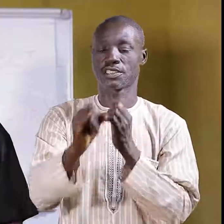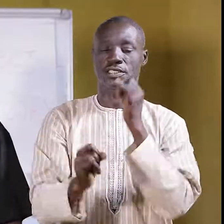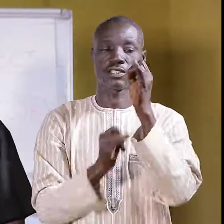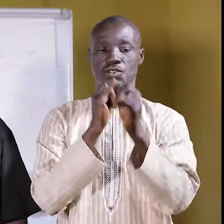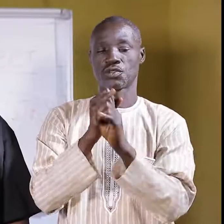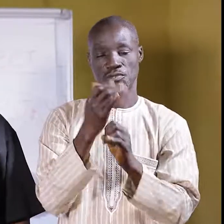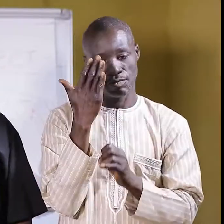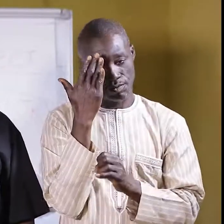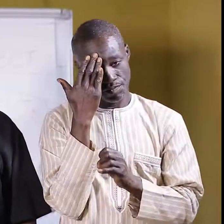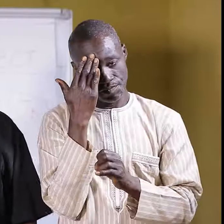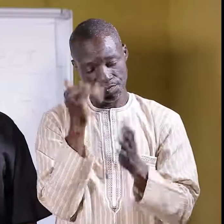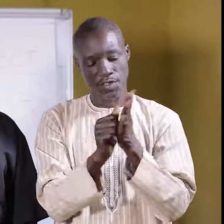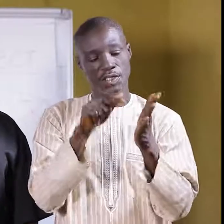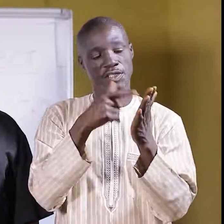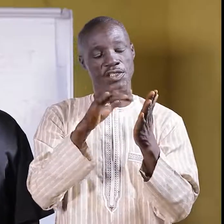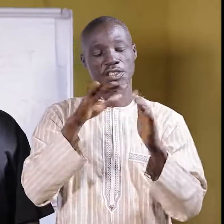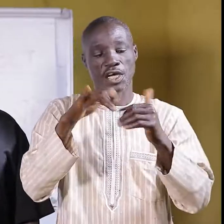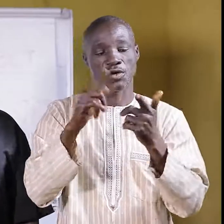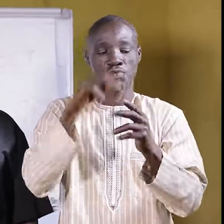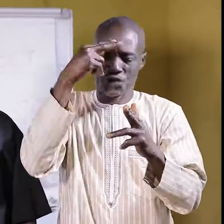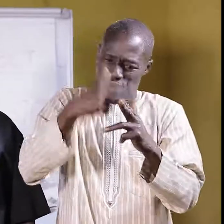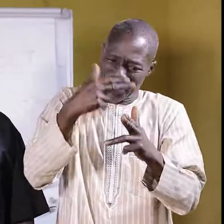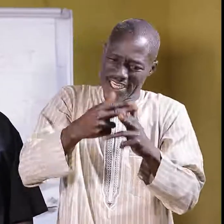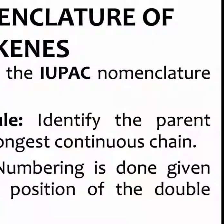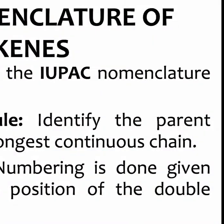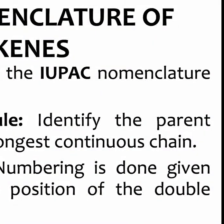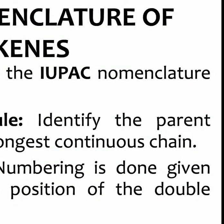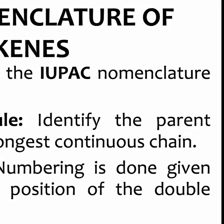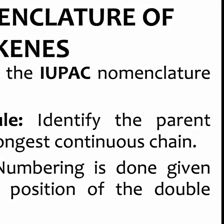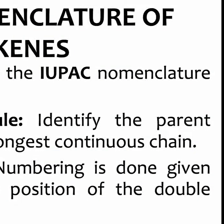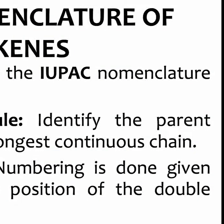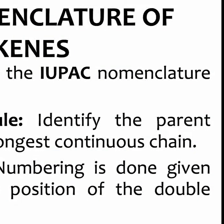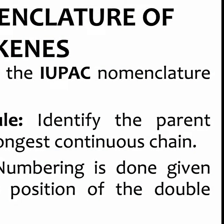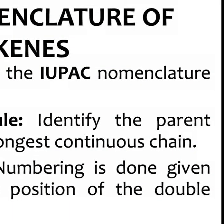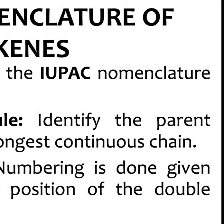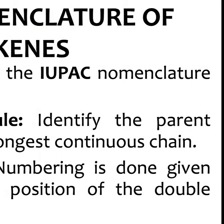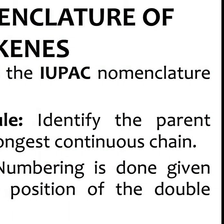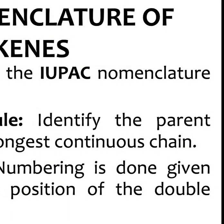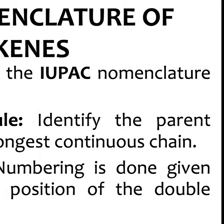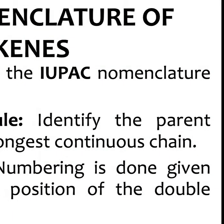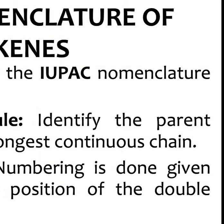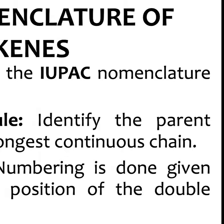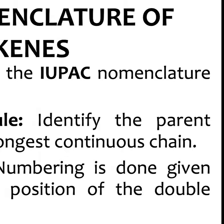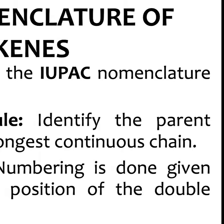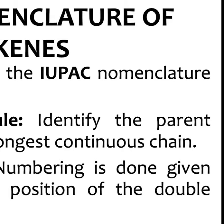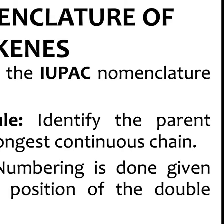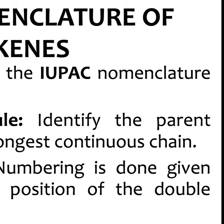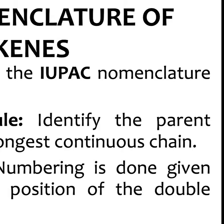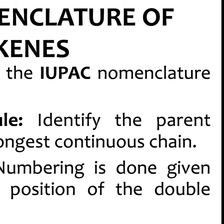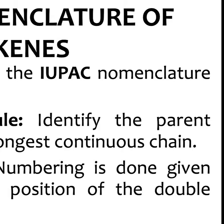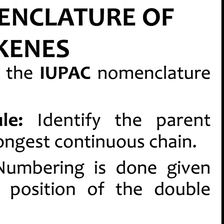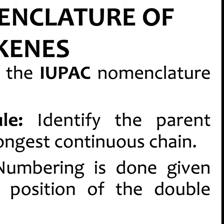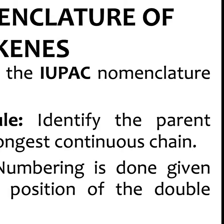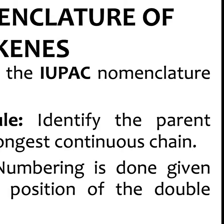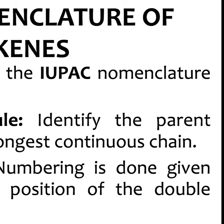recognized that this is the way compounds should be named in organic chemistry. We are guided by this rule. The rule number one, we call it